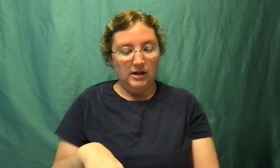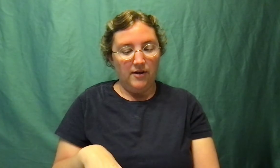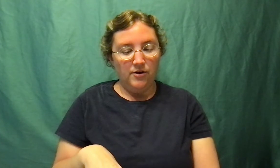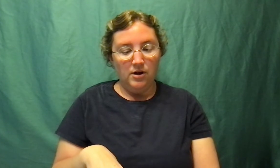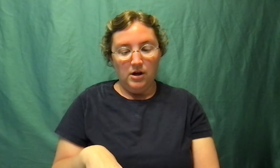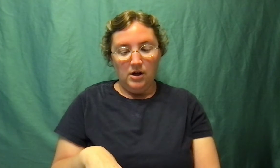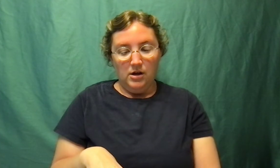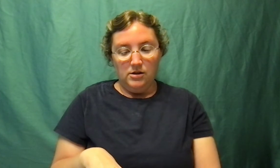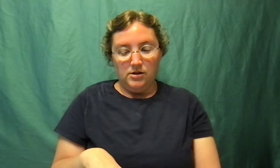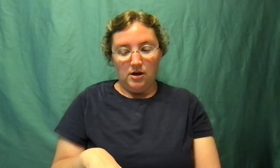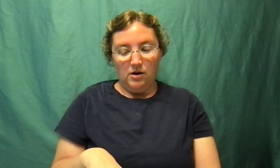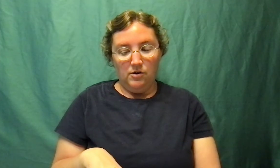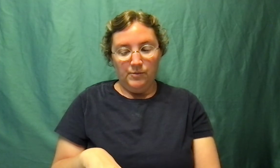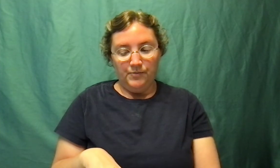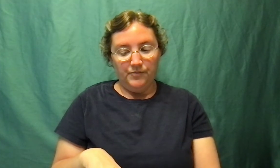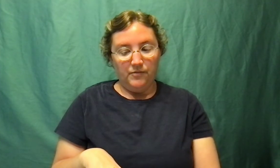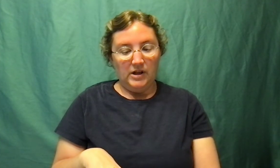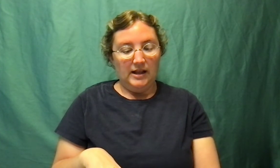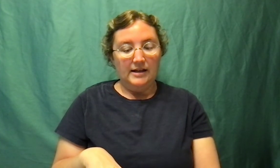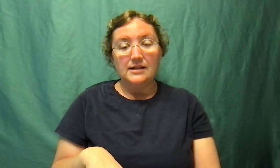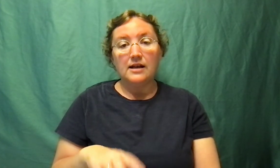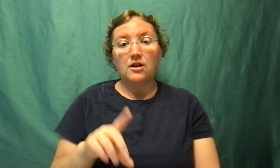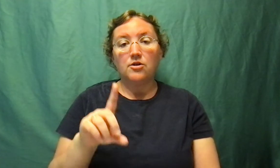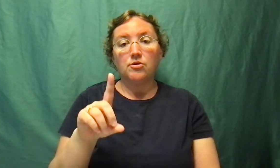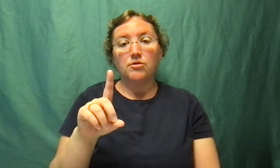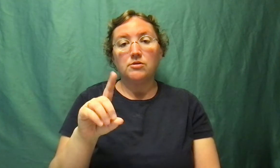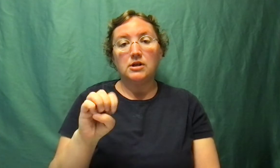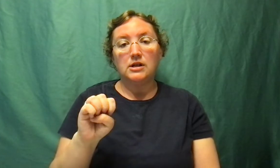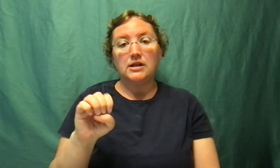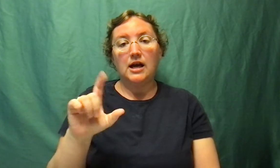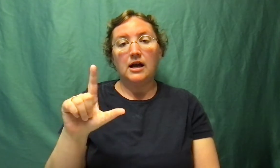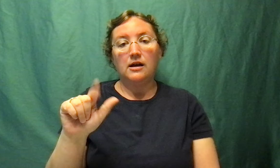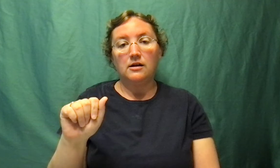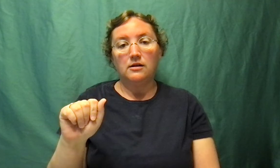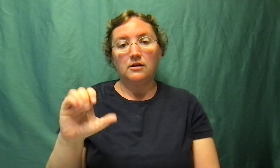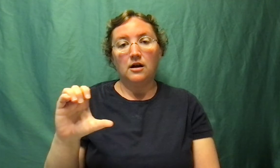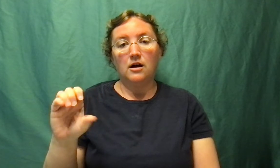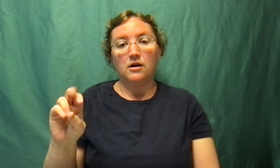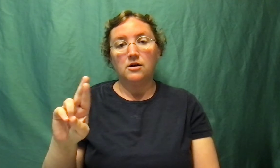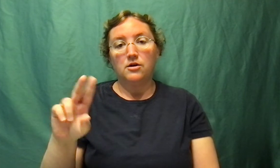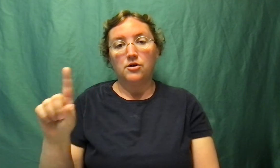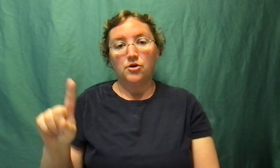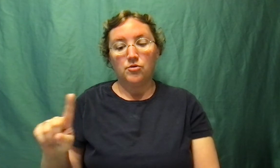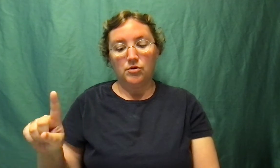together. So, like De La Cruz, De La Cruz.